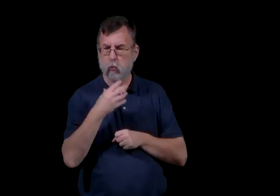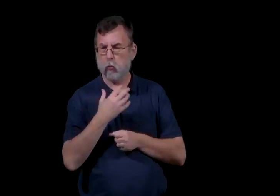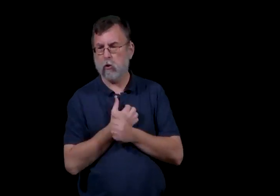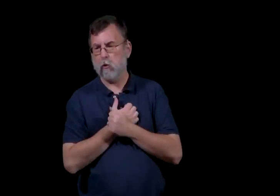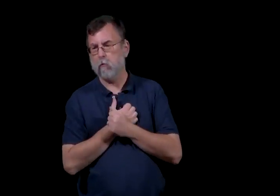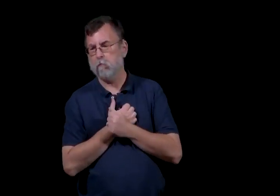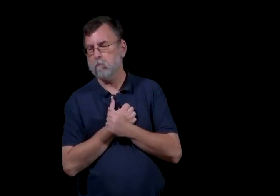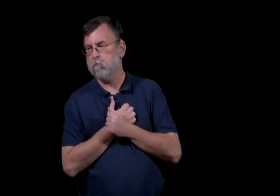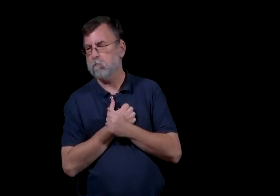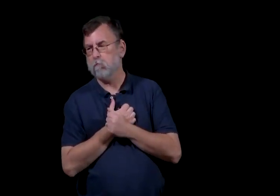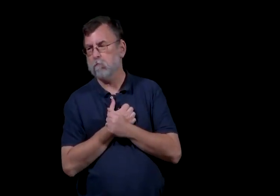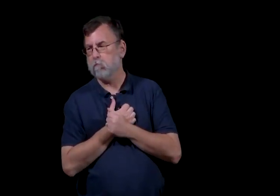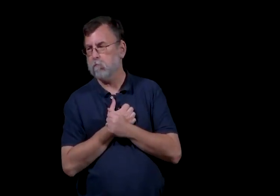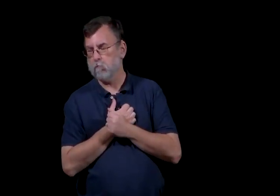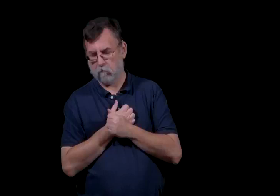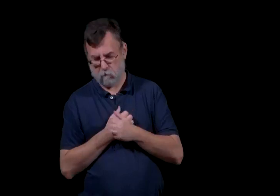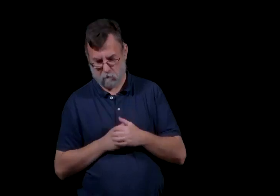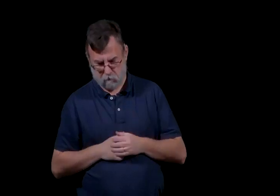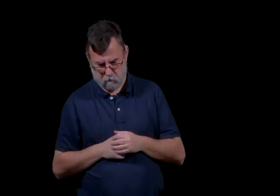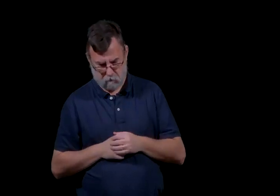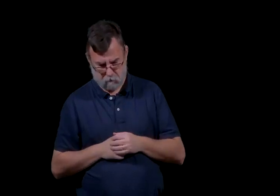Now that is abundant love.